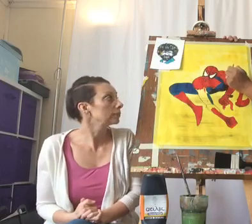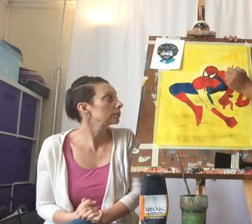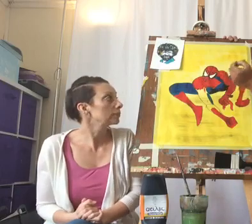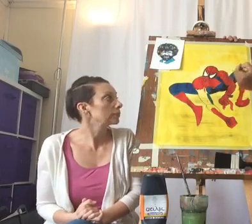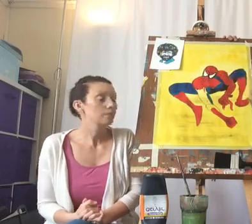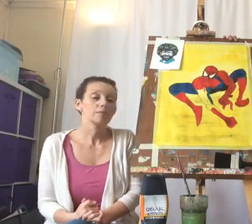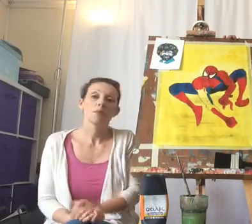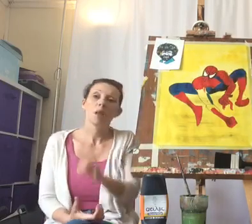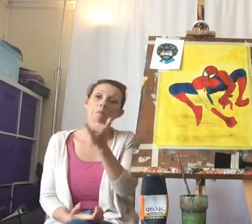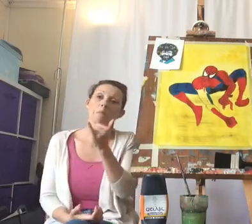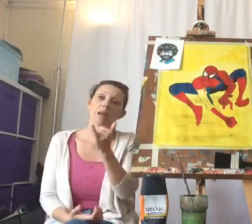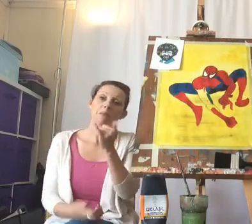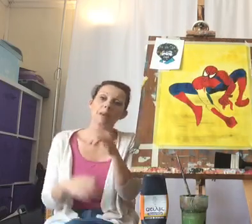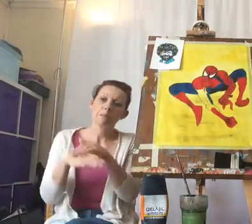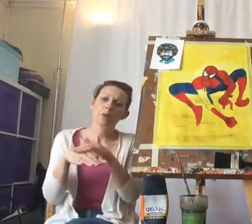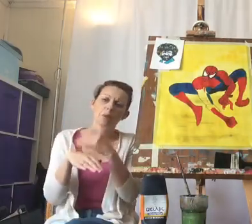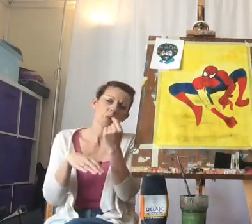actually.